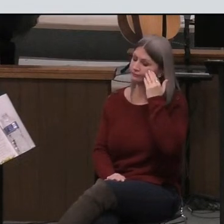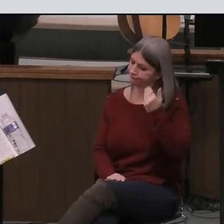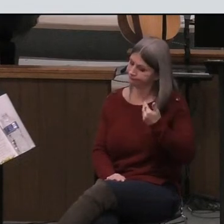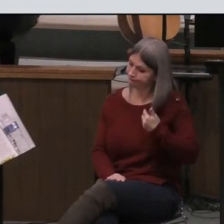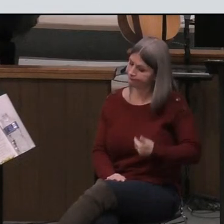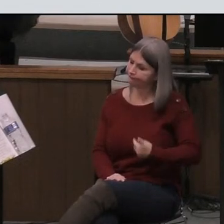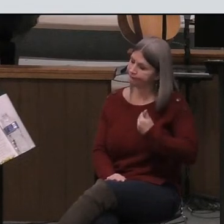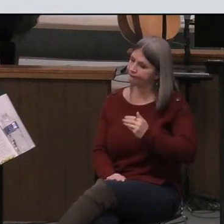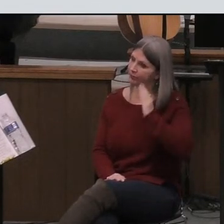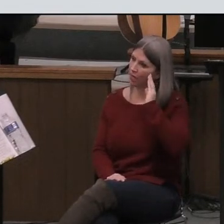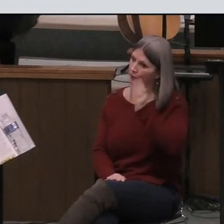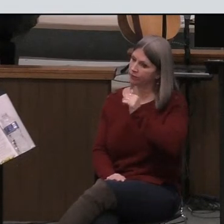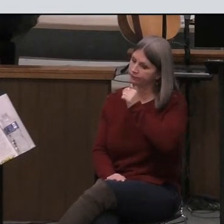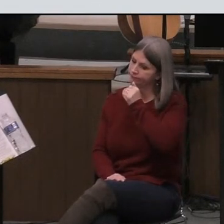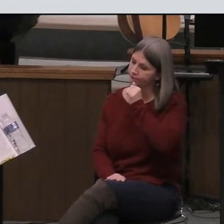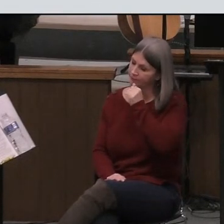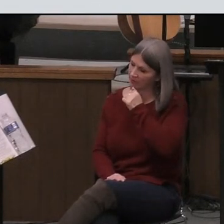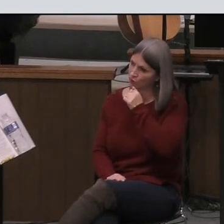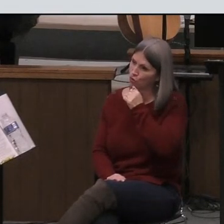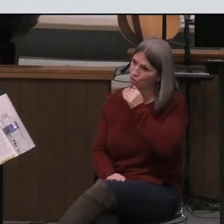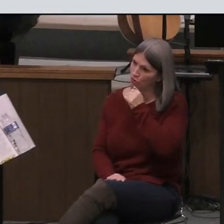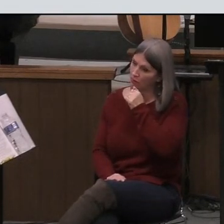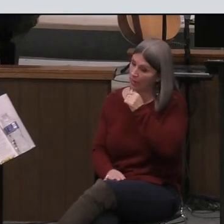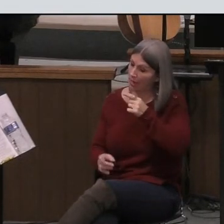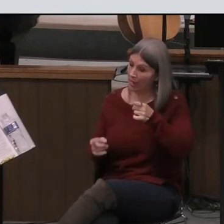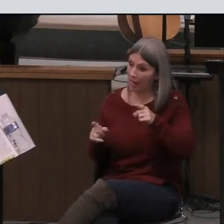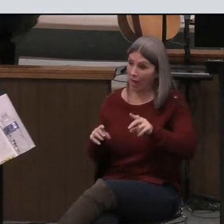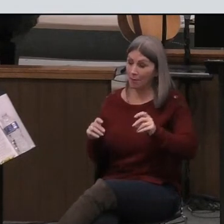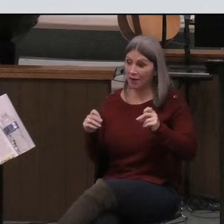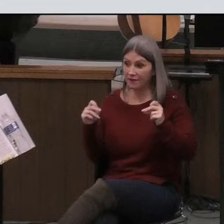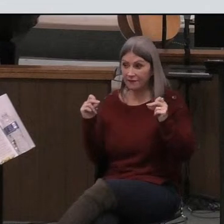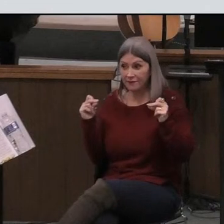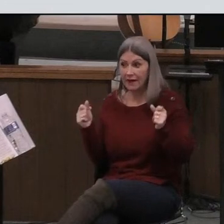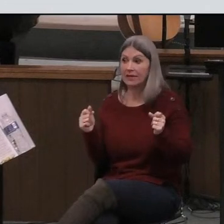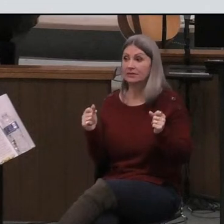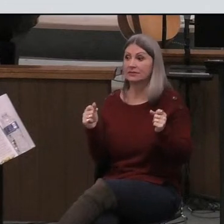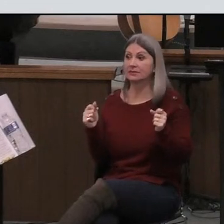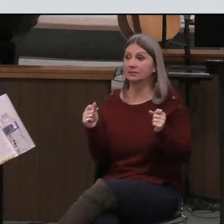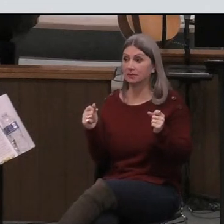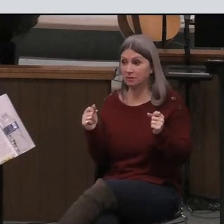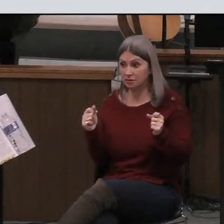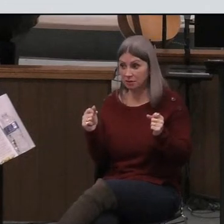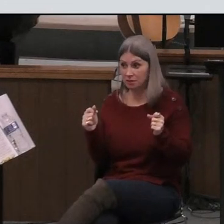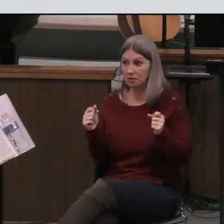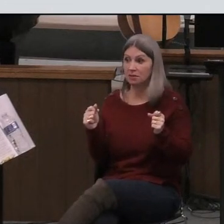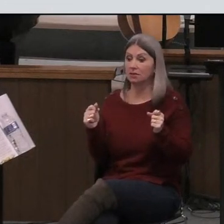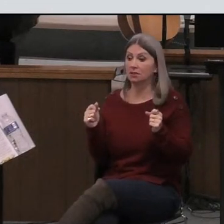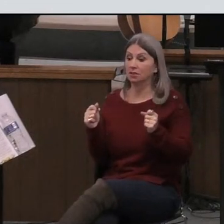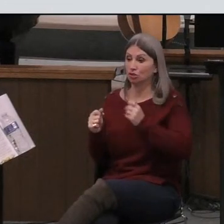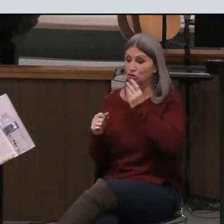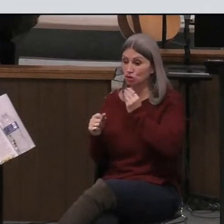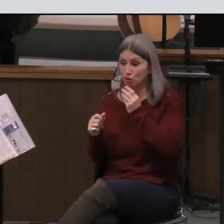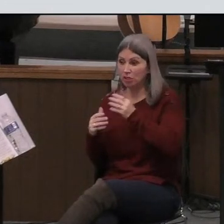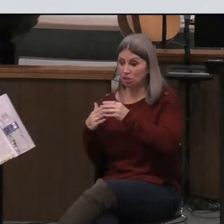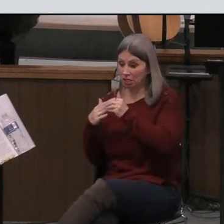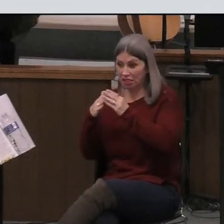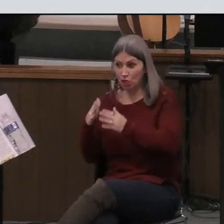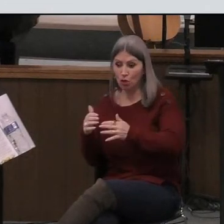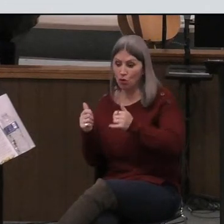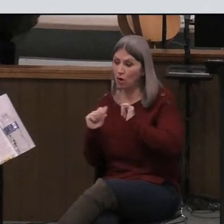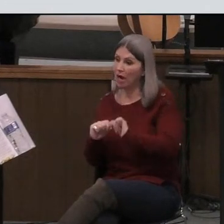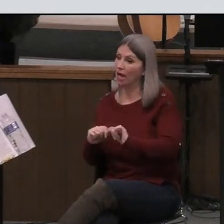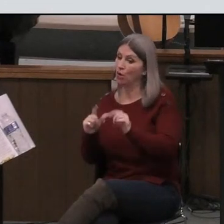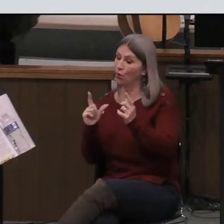suffer, and it came quickly. Within days, Jewish leaders were trying